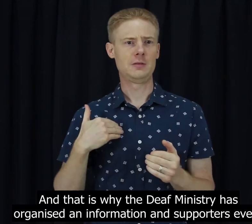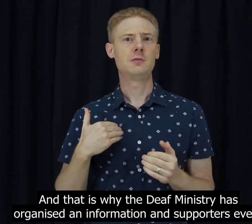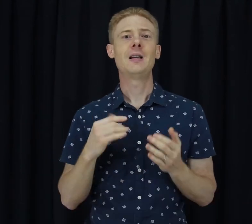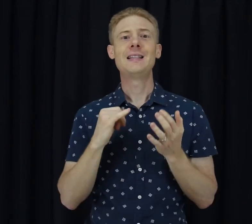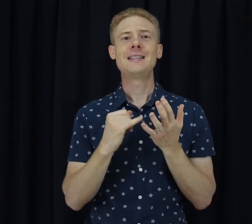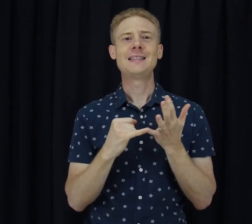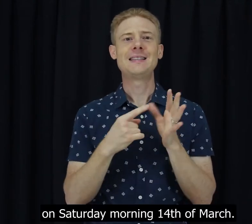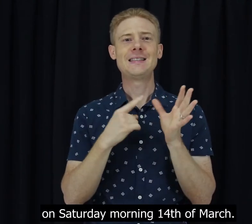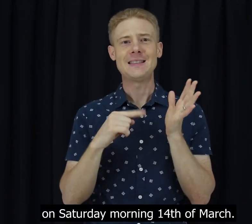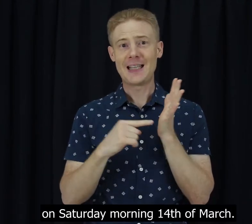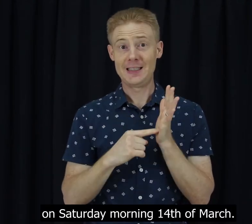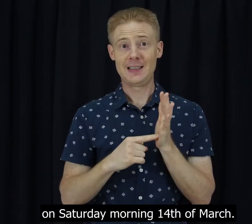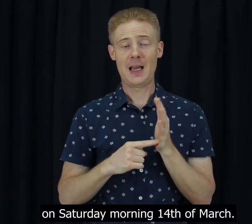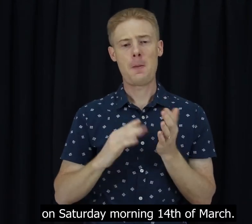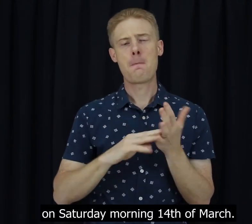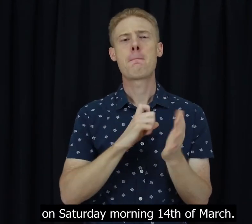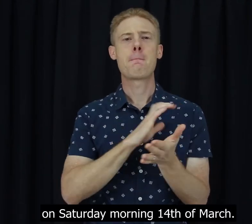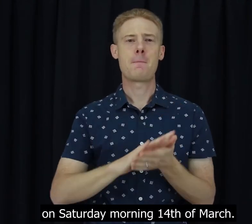on Saturday morning, 14th of March.